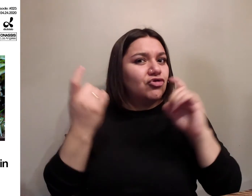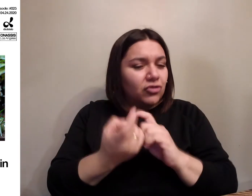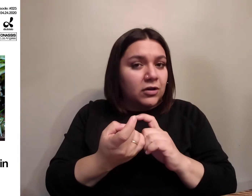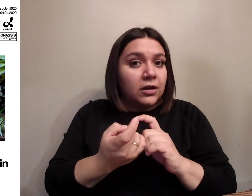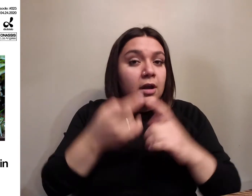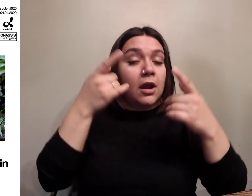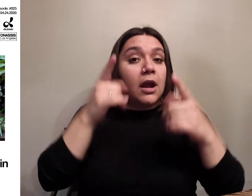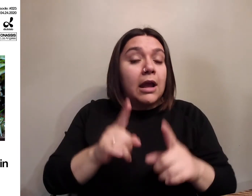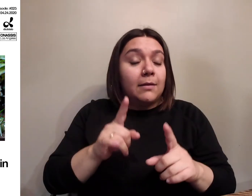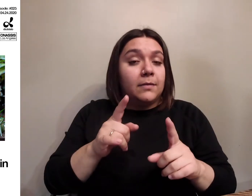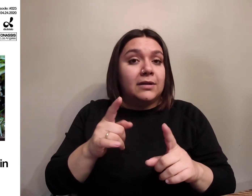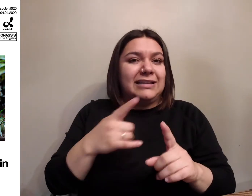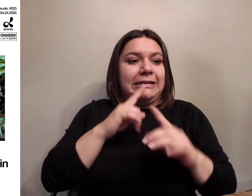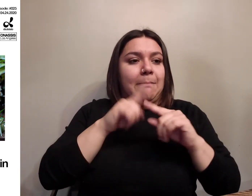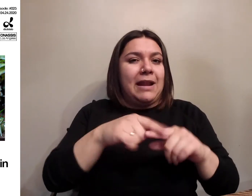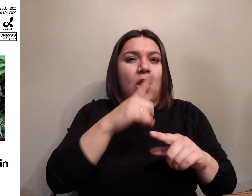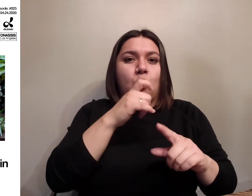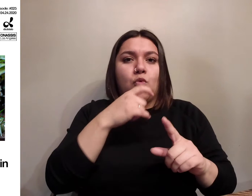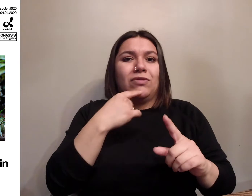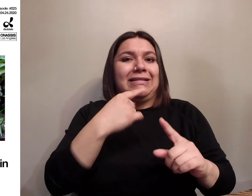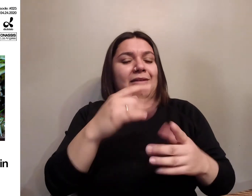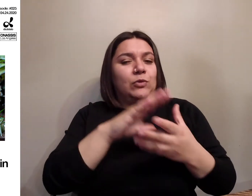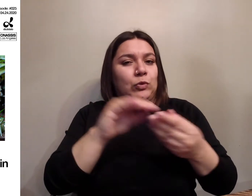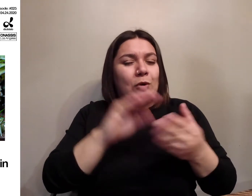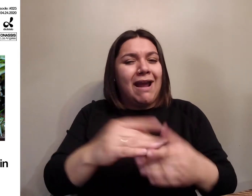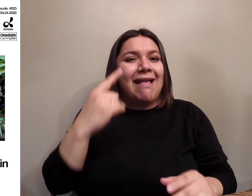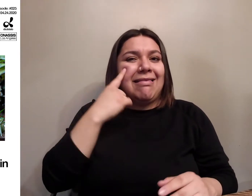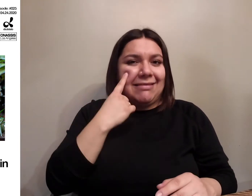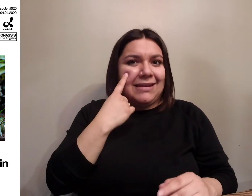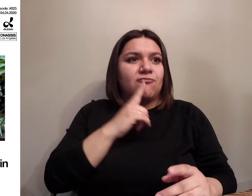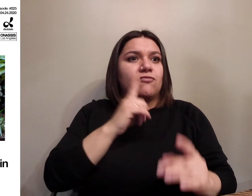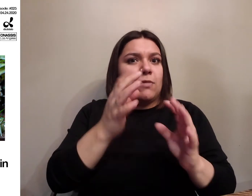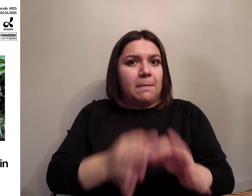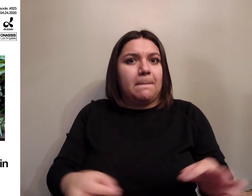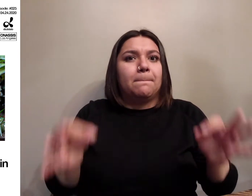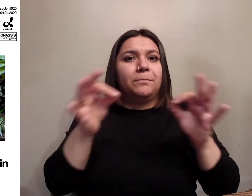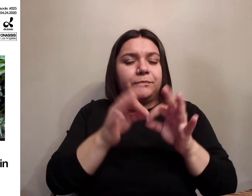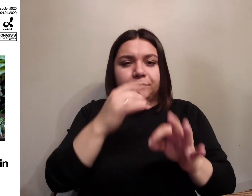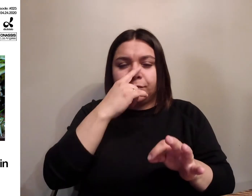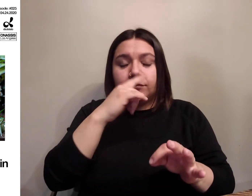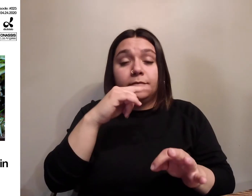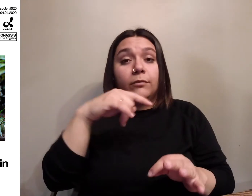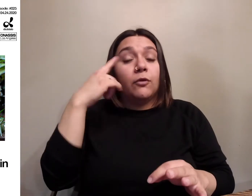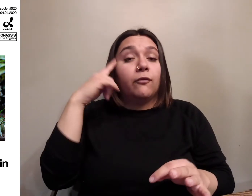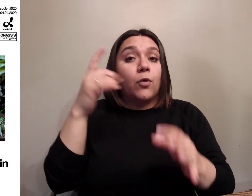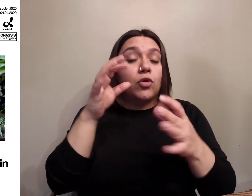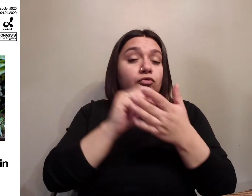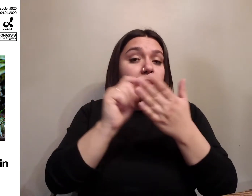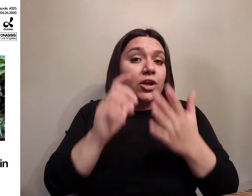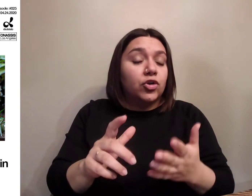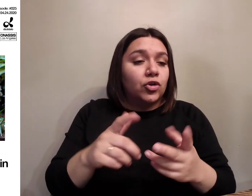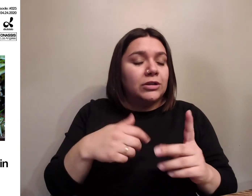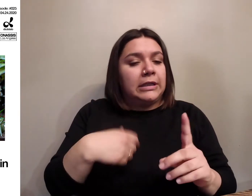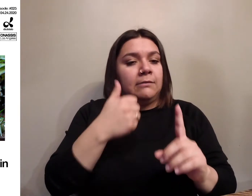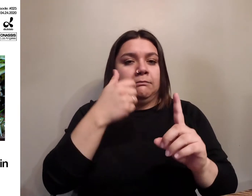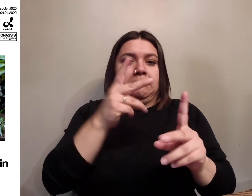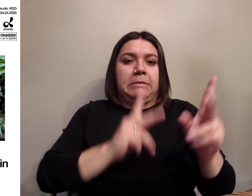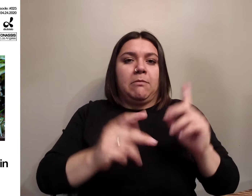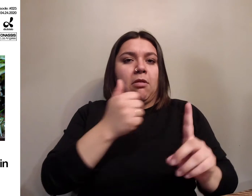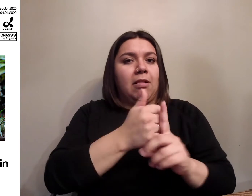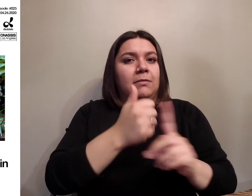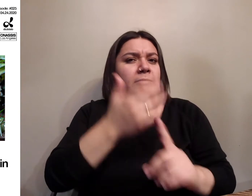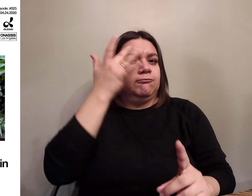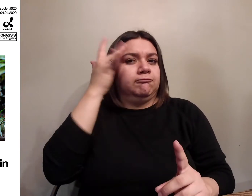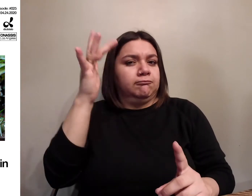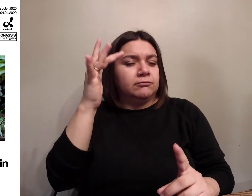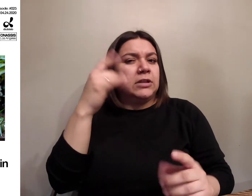real human beings, you realize the story changes so much depending who's telling it. And I